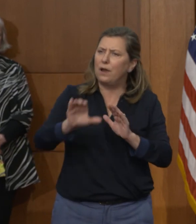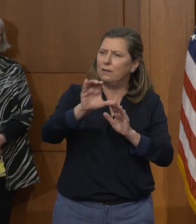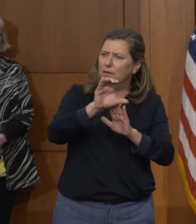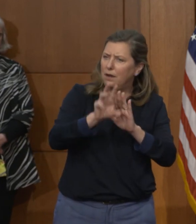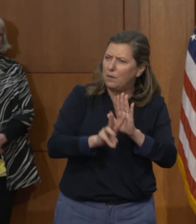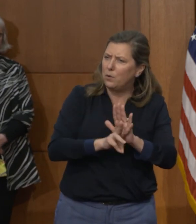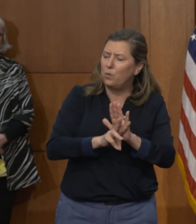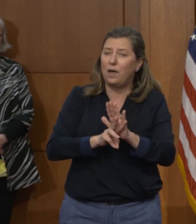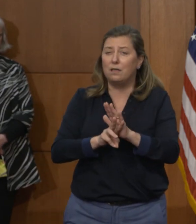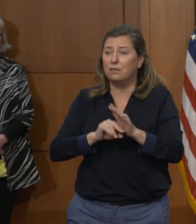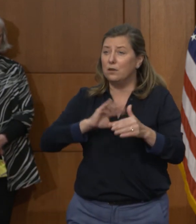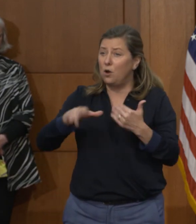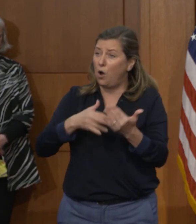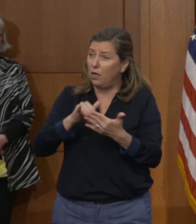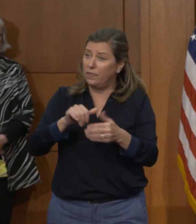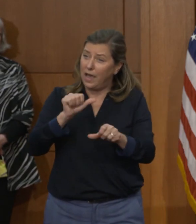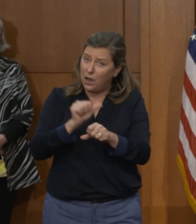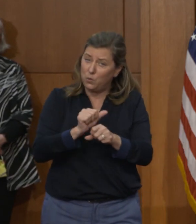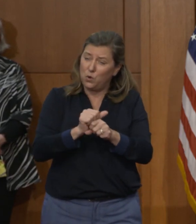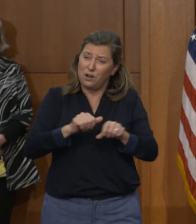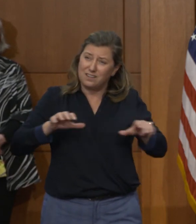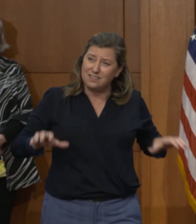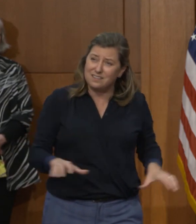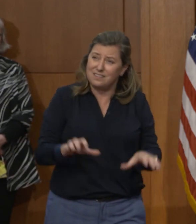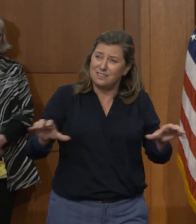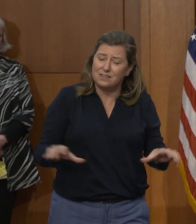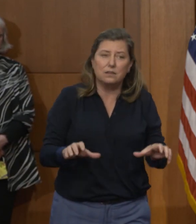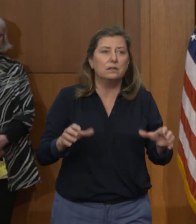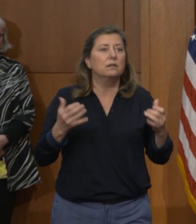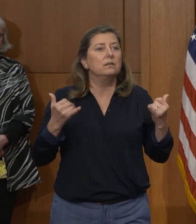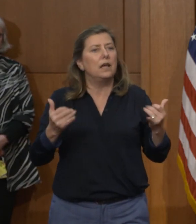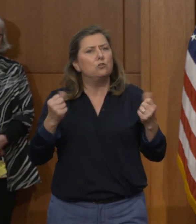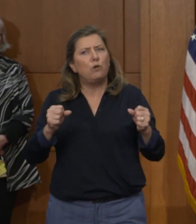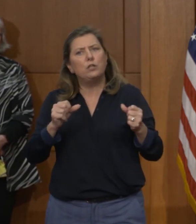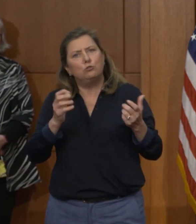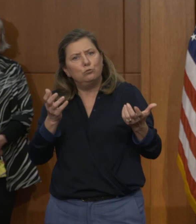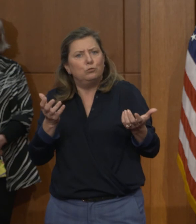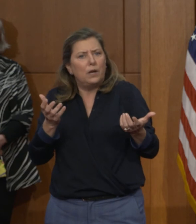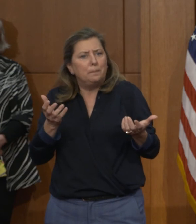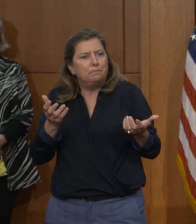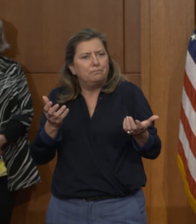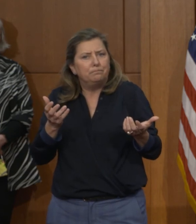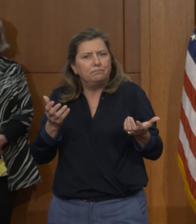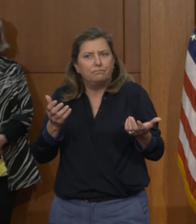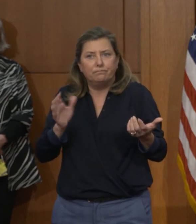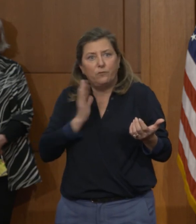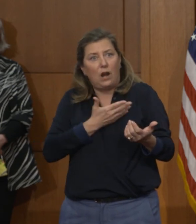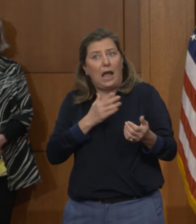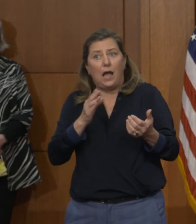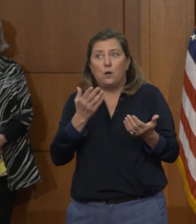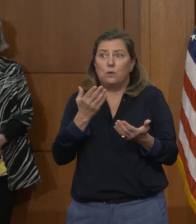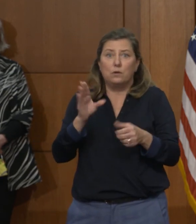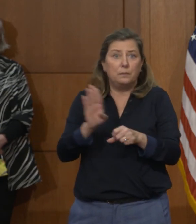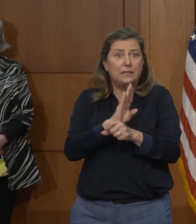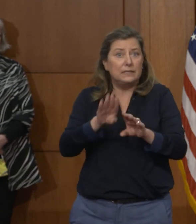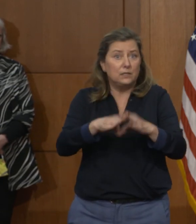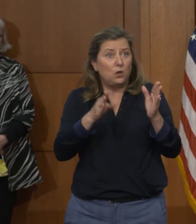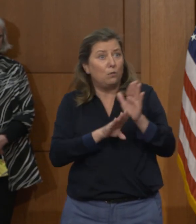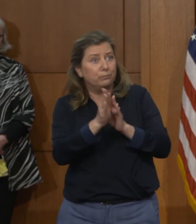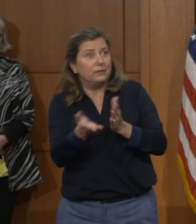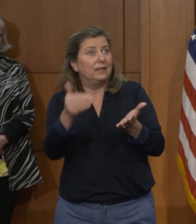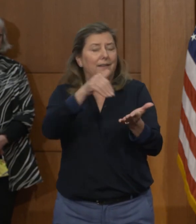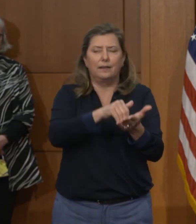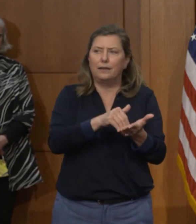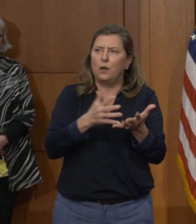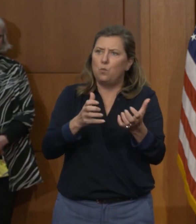Virginia is really done now in an attempt to be able to open up our economy and get back to